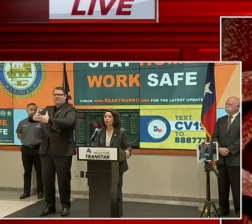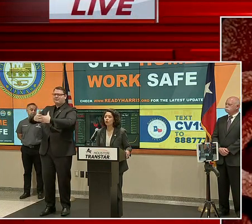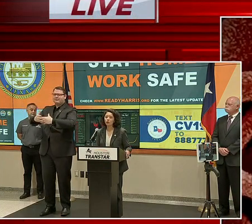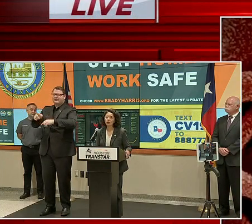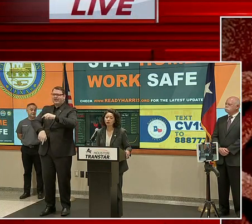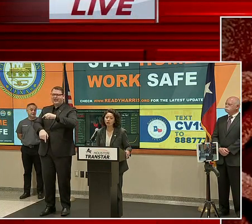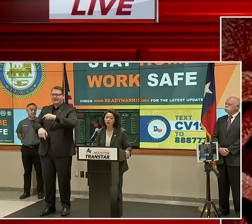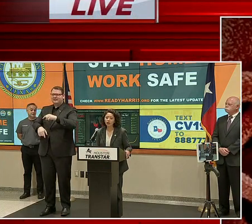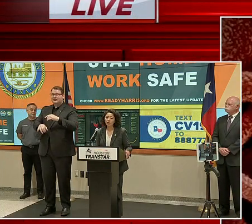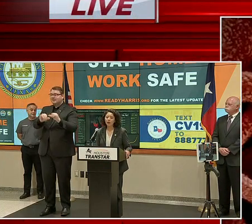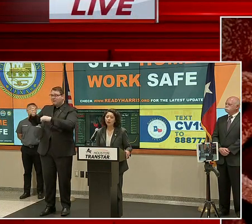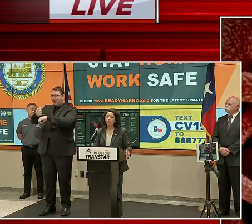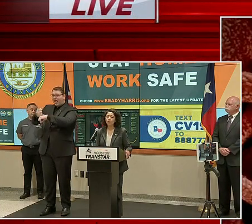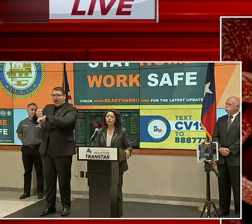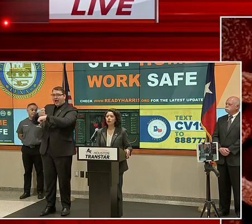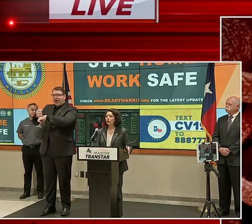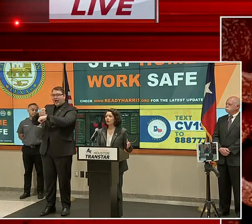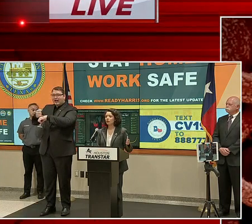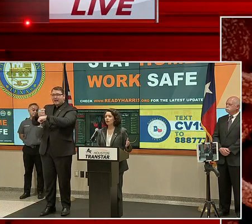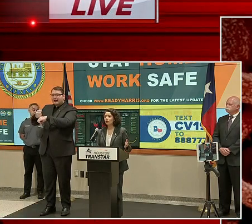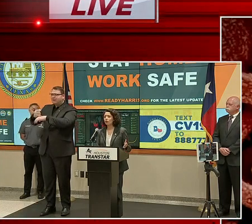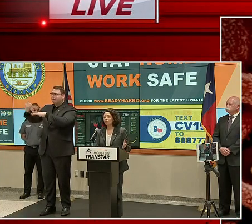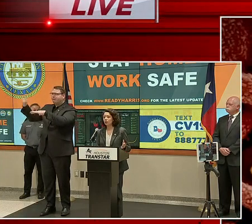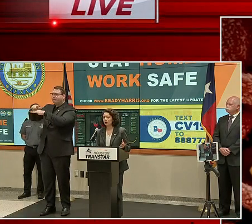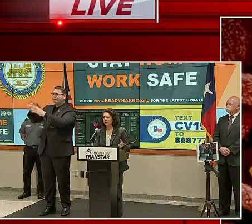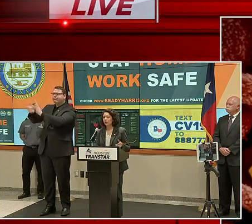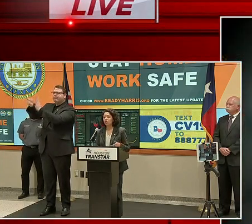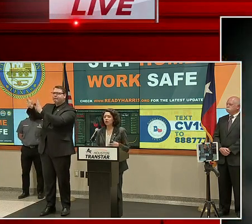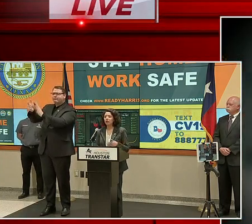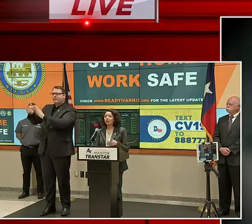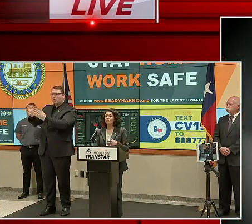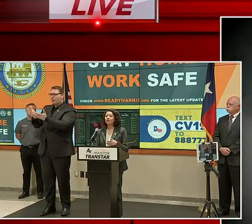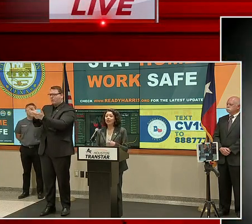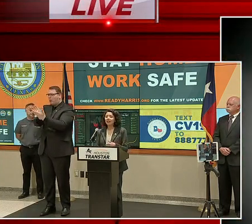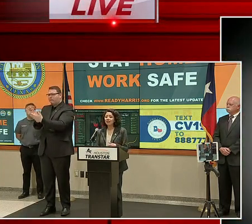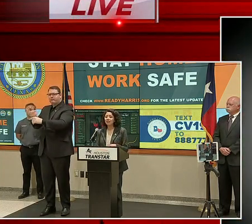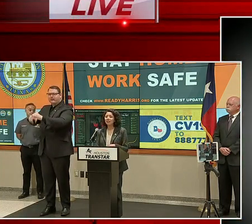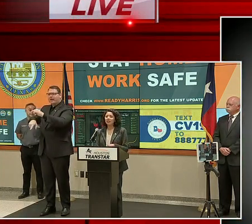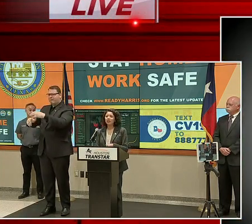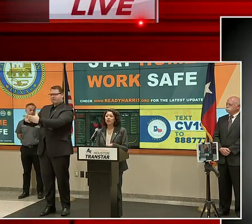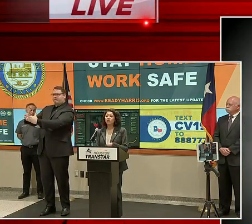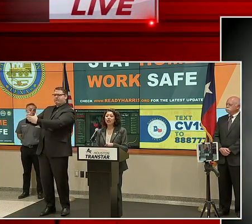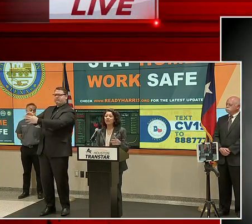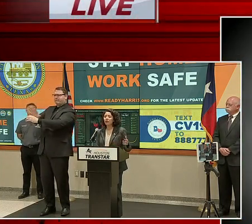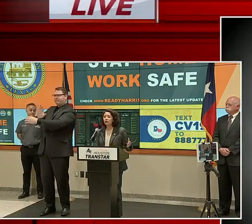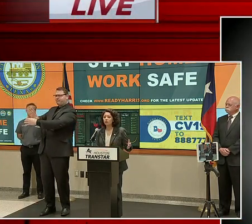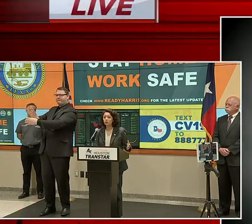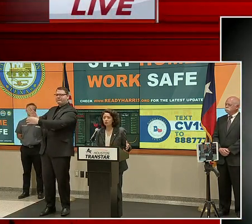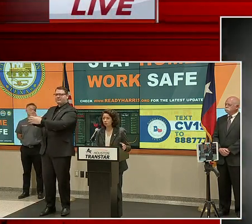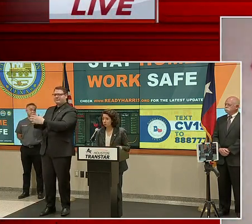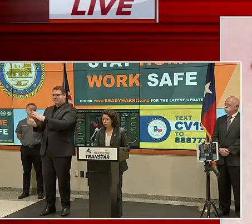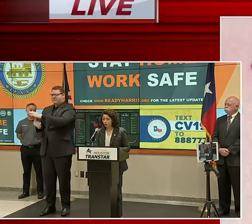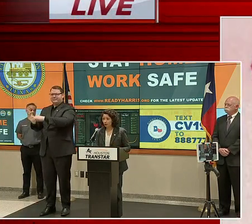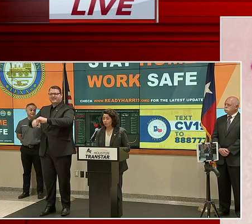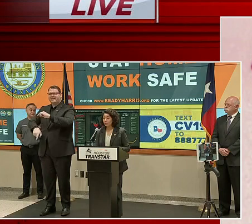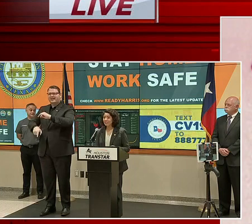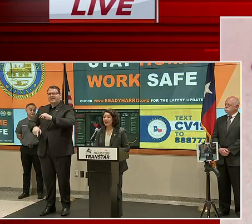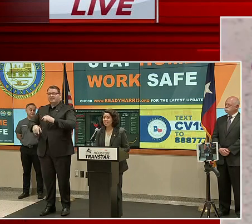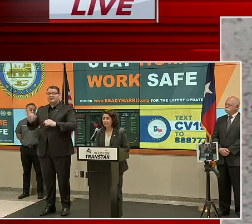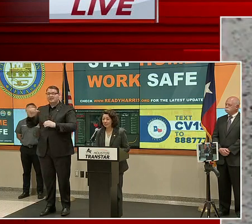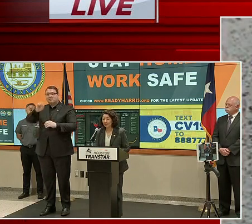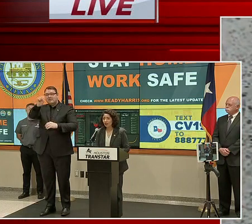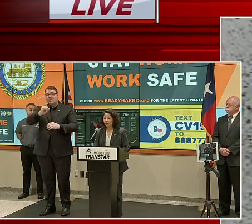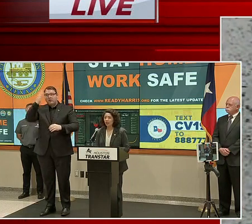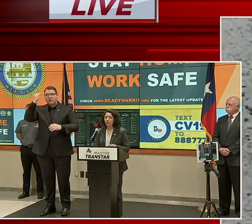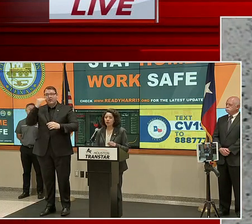their borders. We're not like South Korea, which can test, you know, 10,000 people every